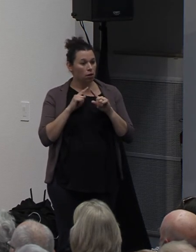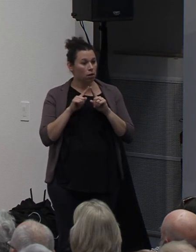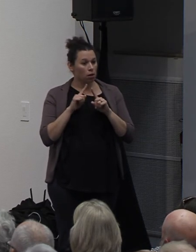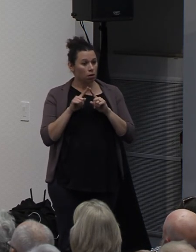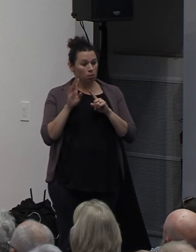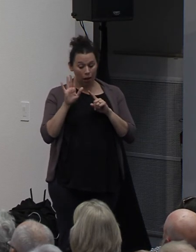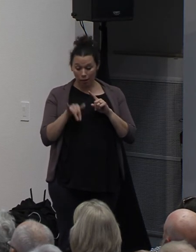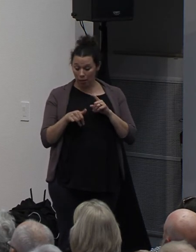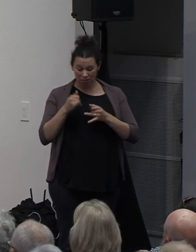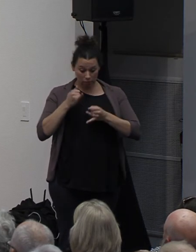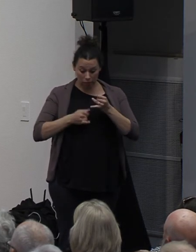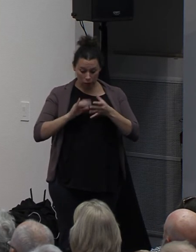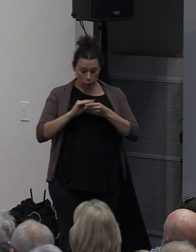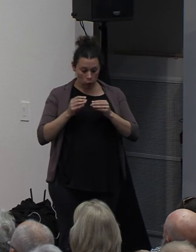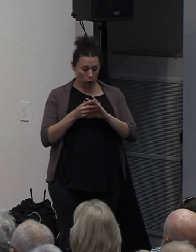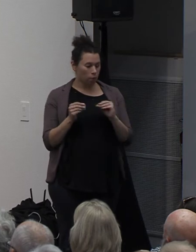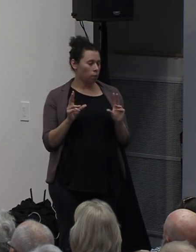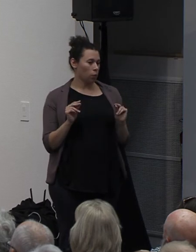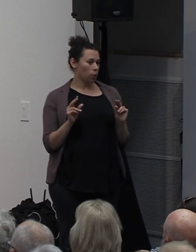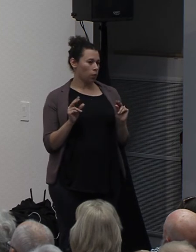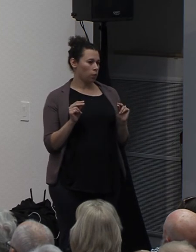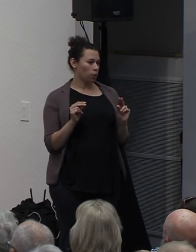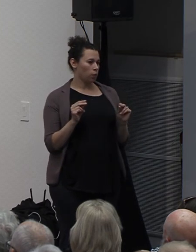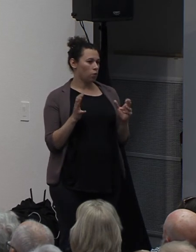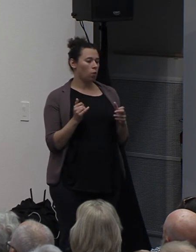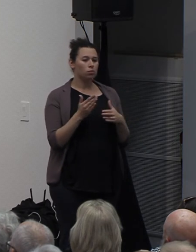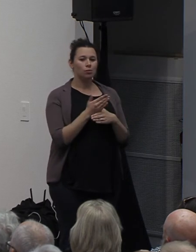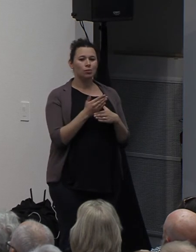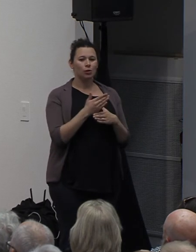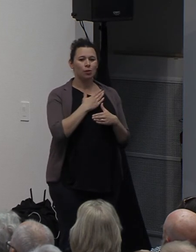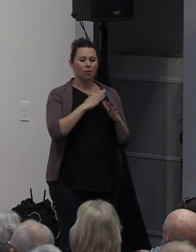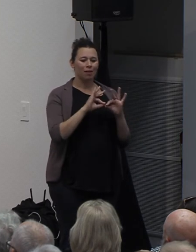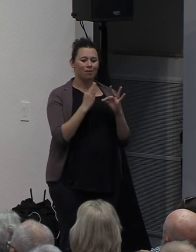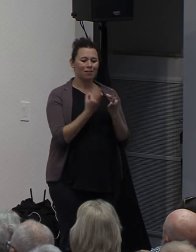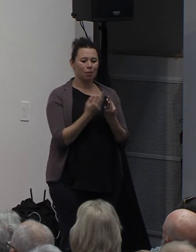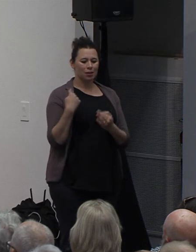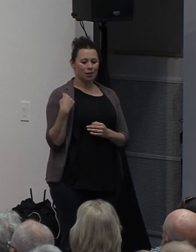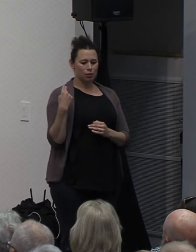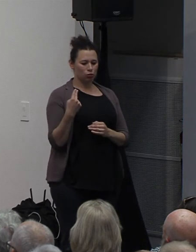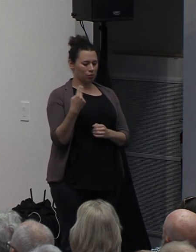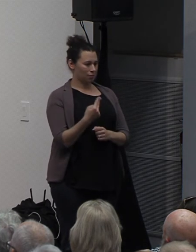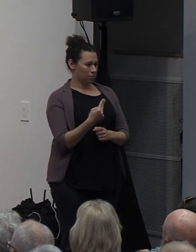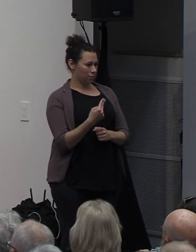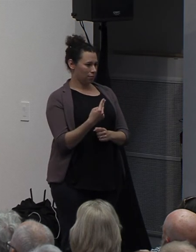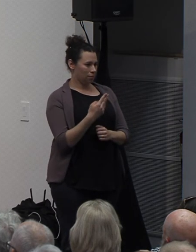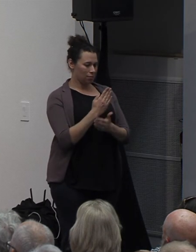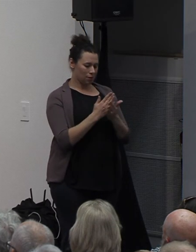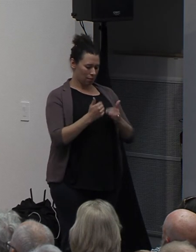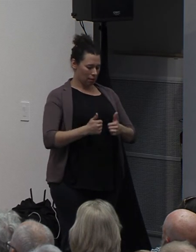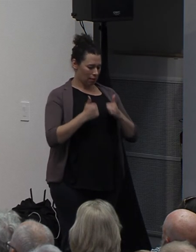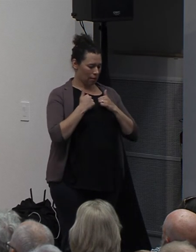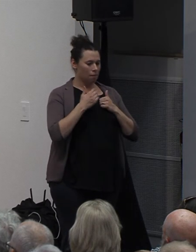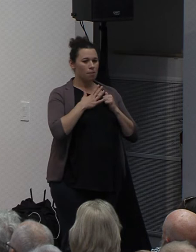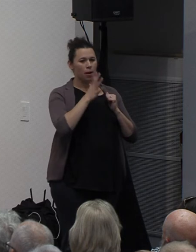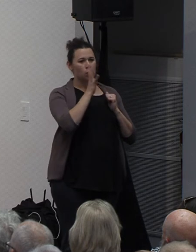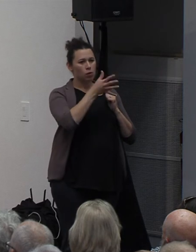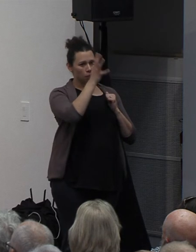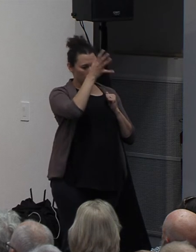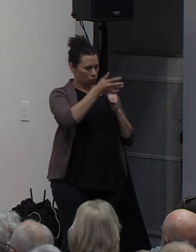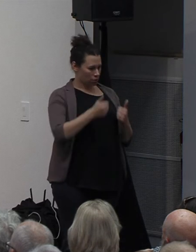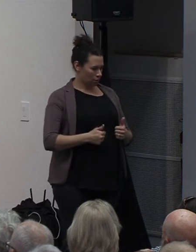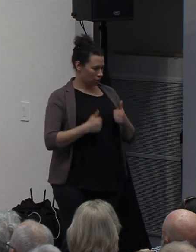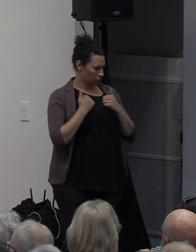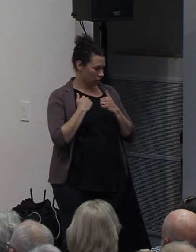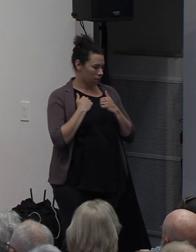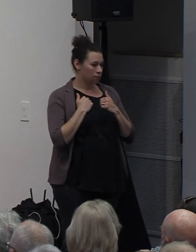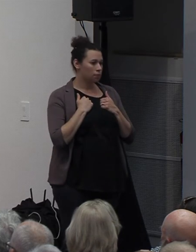ends. I would like to share with you a piece of my family's history and some of the life my grandparents lived. After